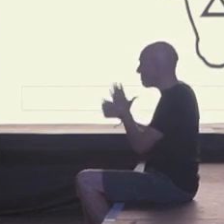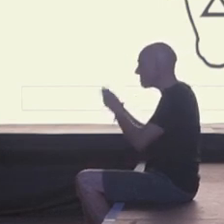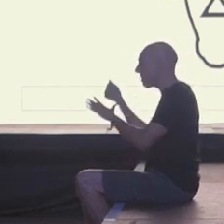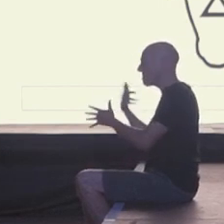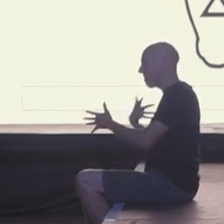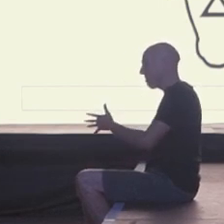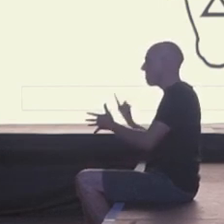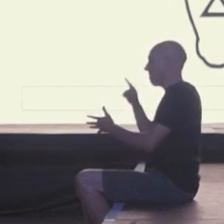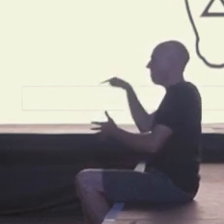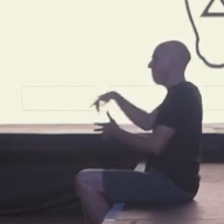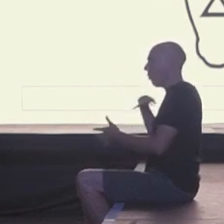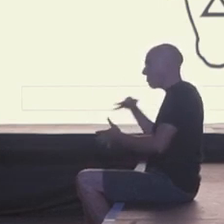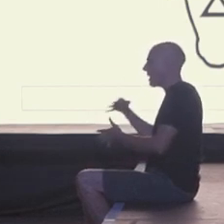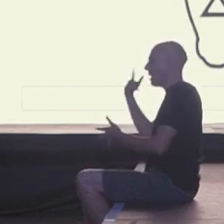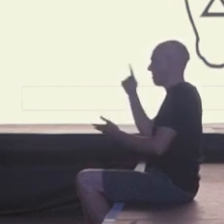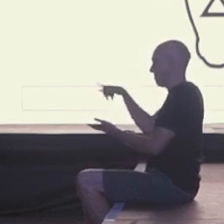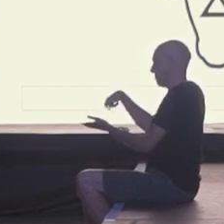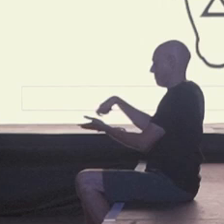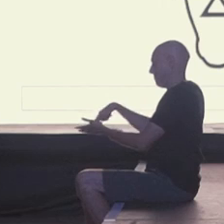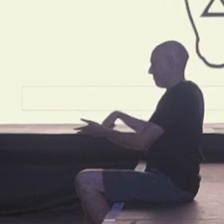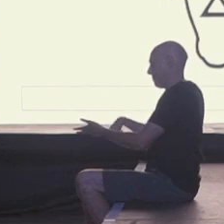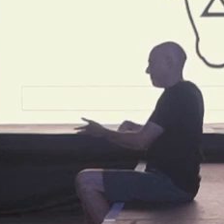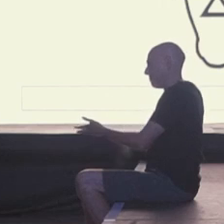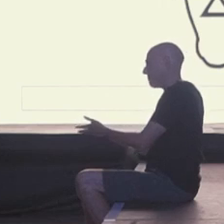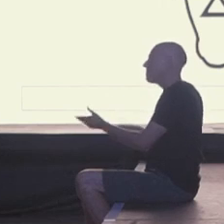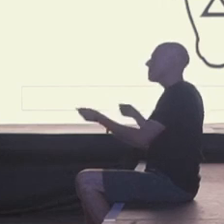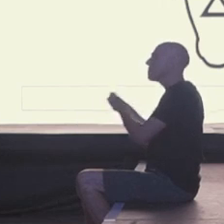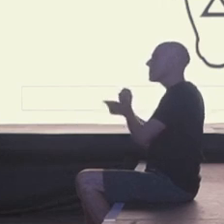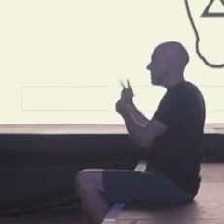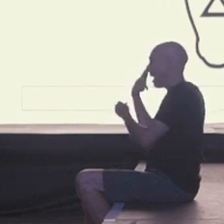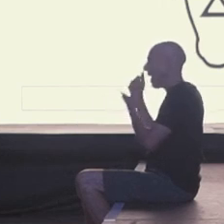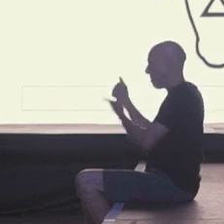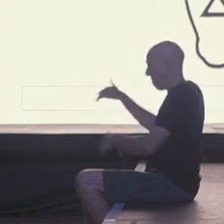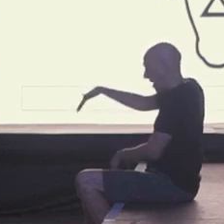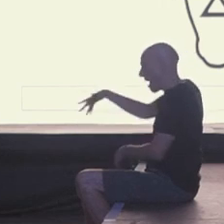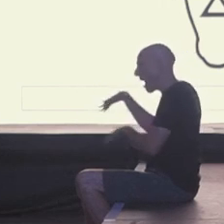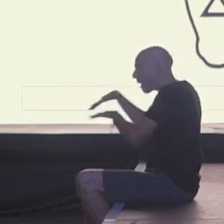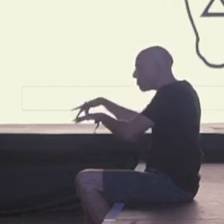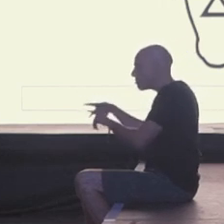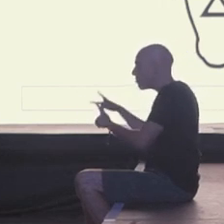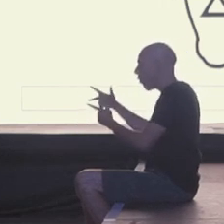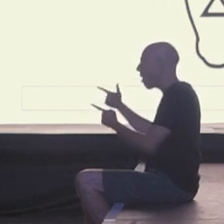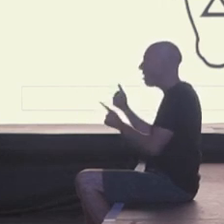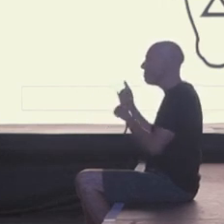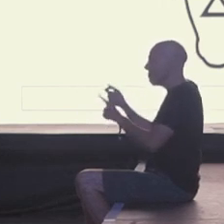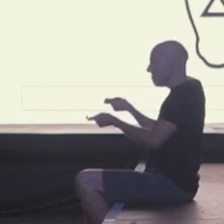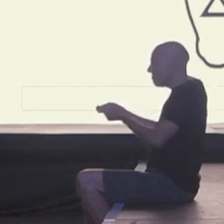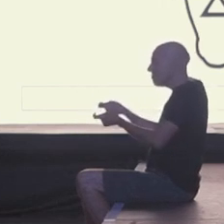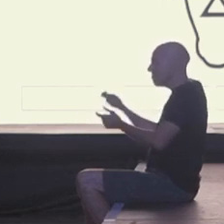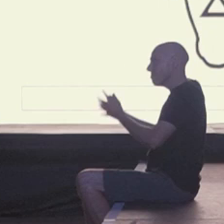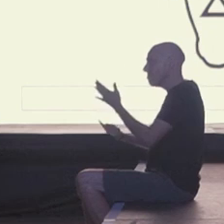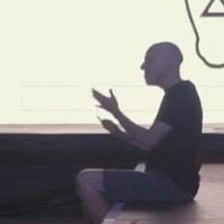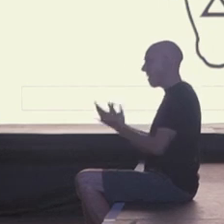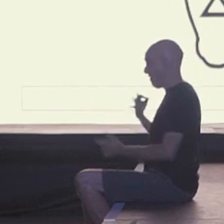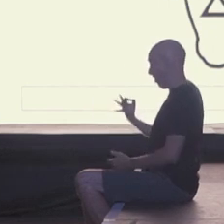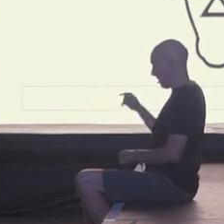in terms of volunteering, knowing where the next actions are, taking time off for the next protest, please come find us. Because I guess for us, I guess volunteering